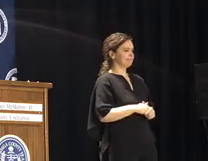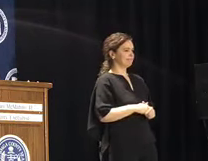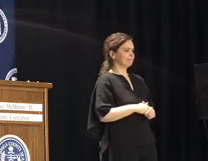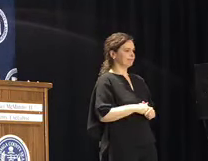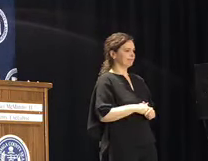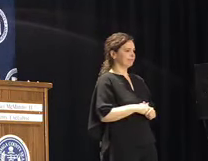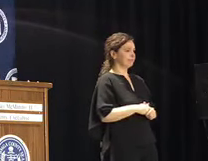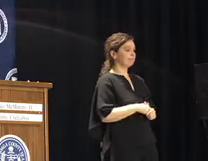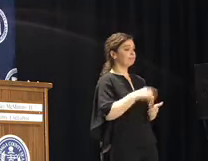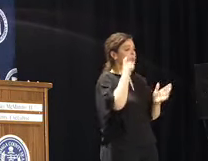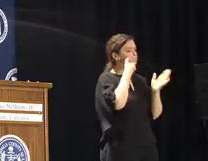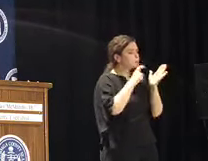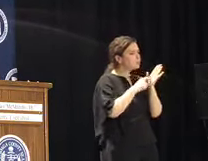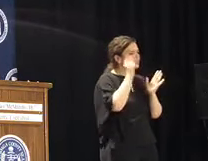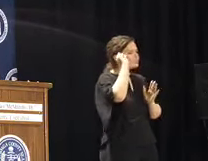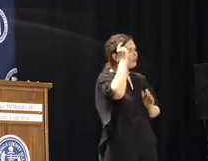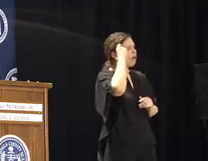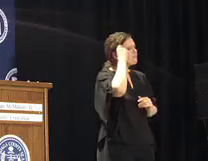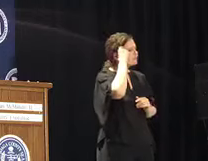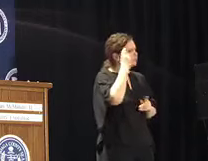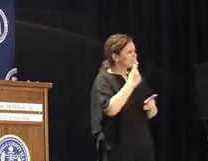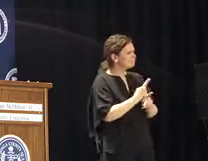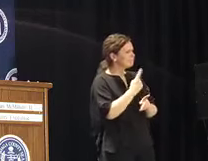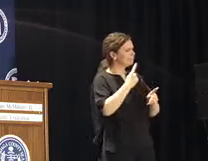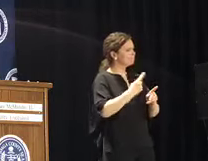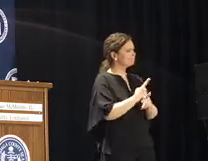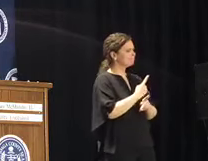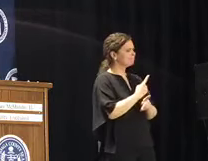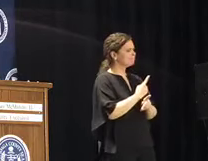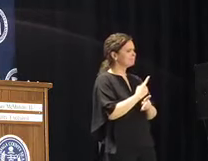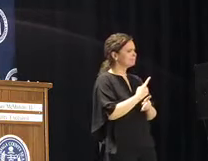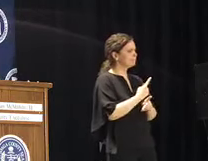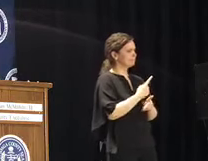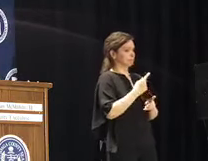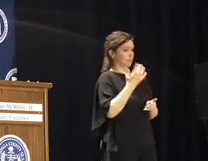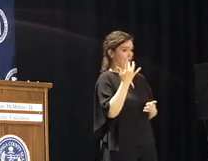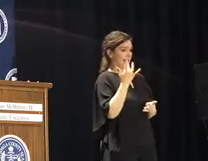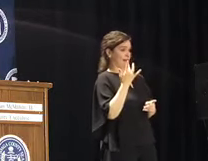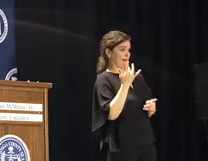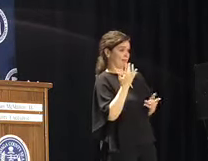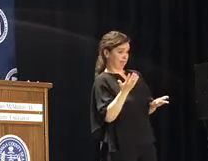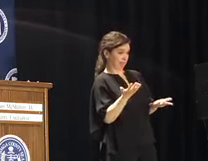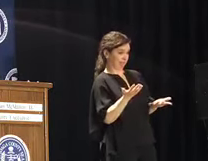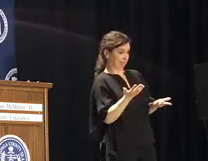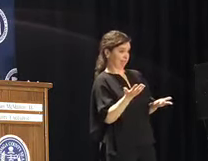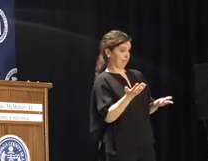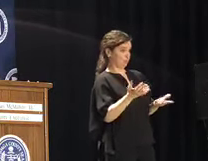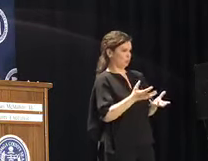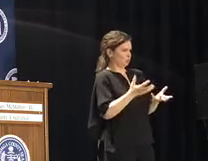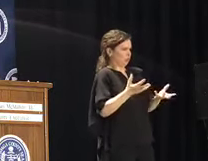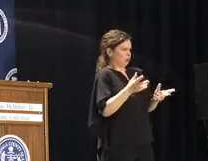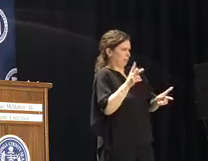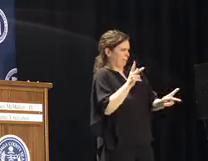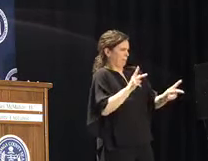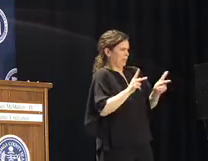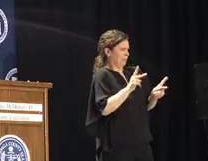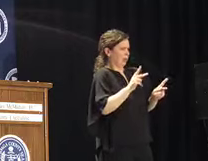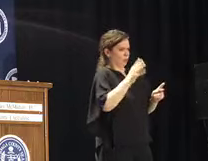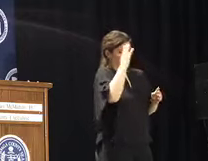at strategies for surge capacity in many of our downstate communities where the numbers are robust.